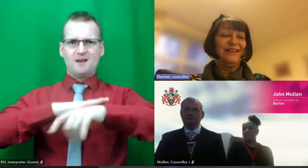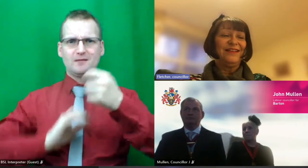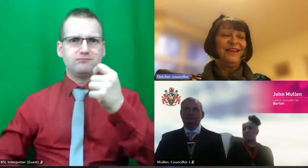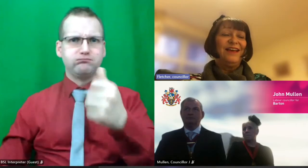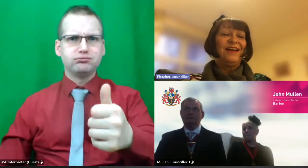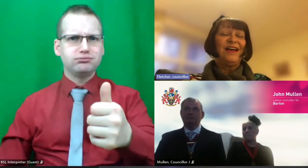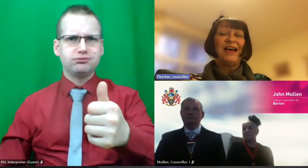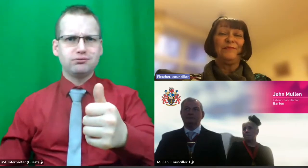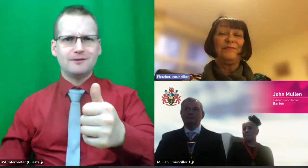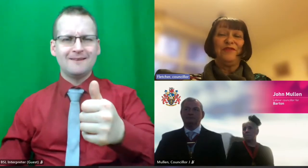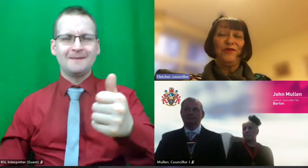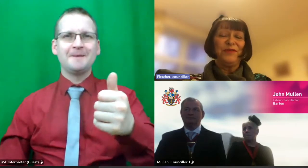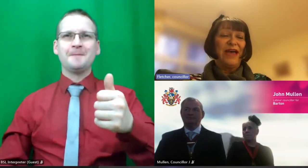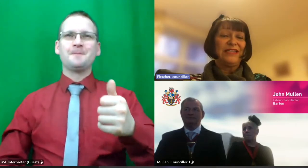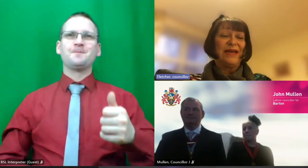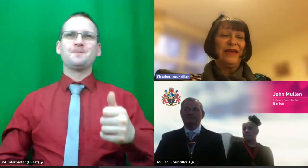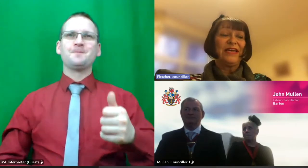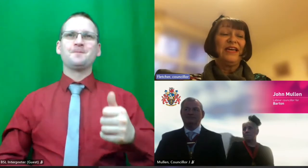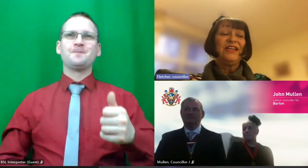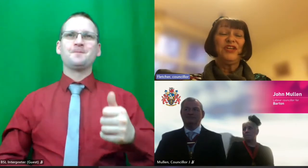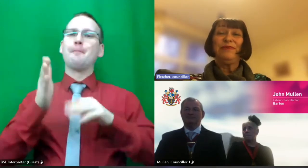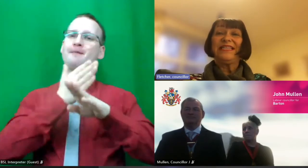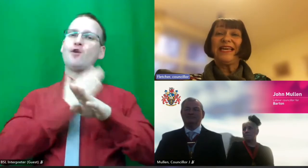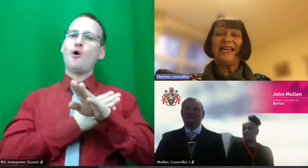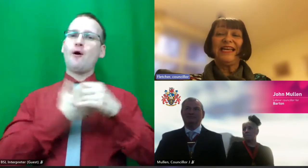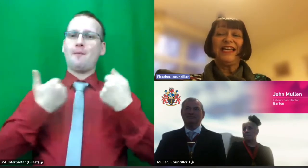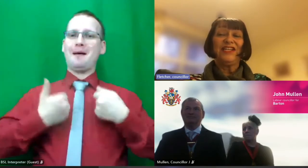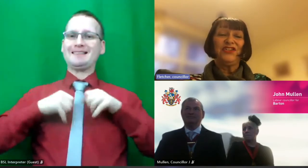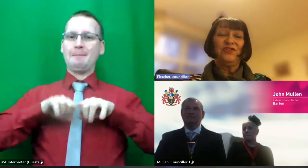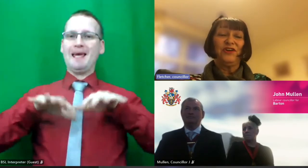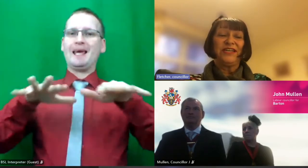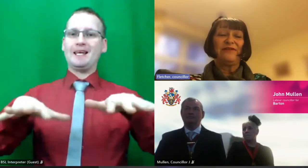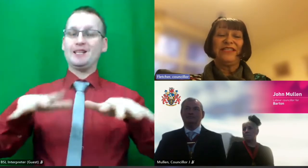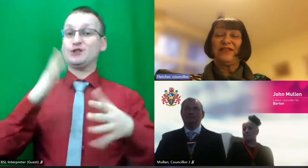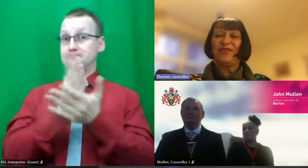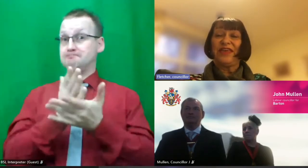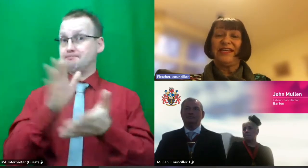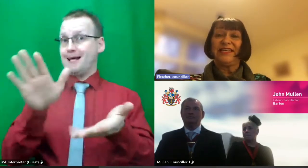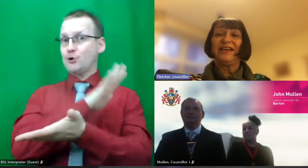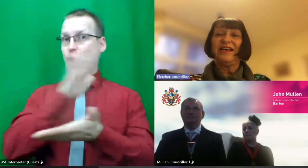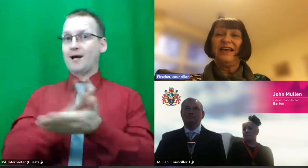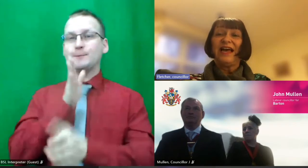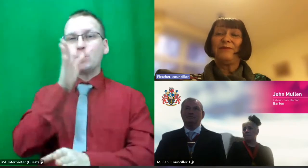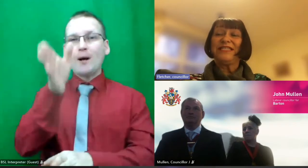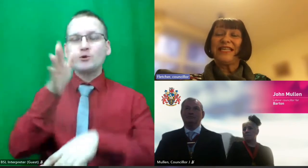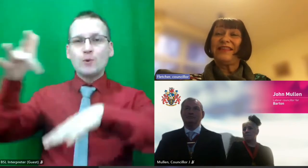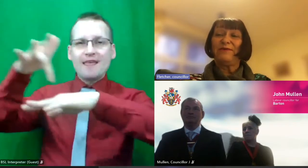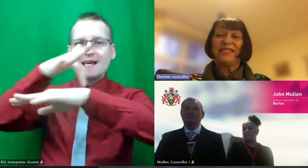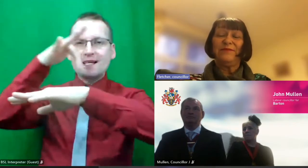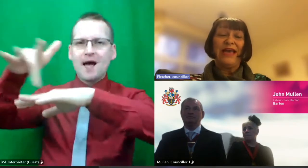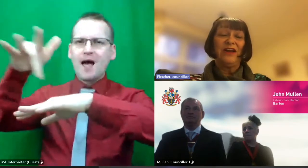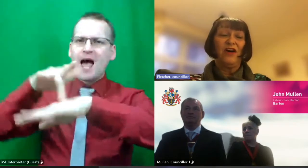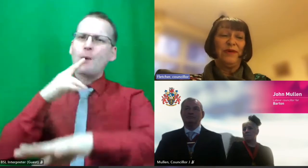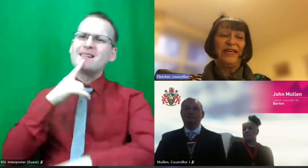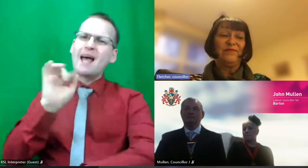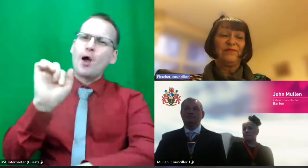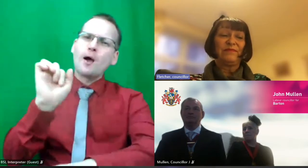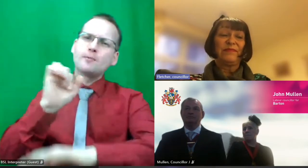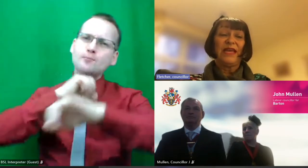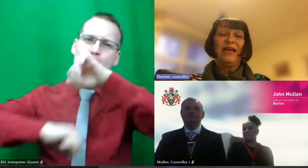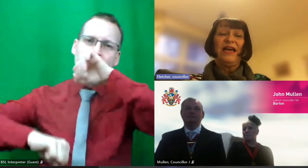little, and before the pandemic, she particularly enjoyed going to the theatre. I would say that was her main